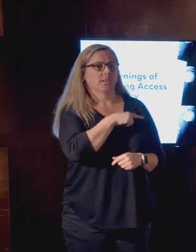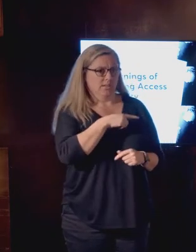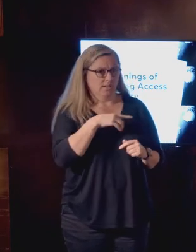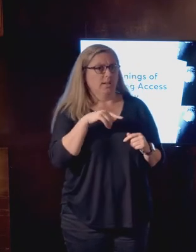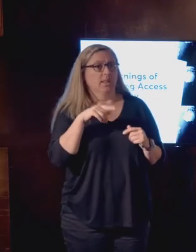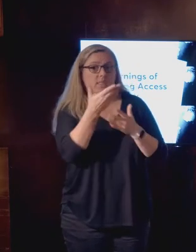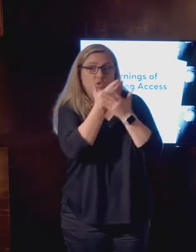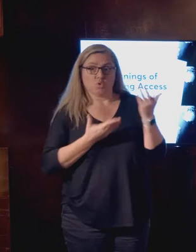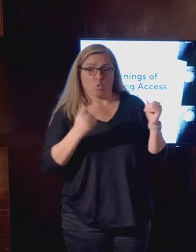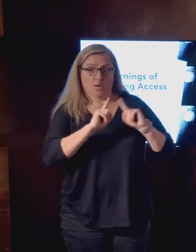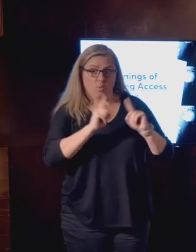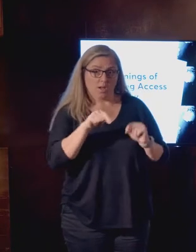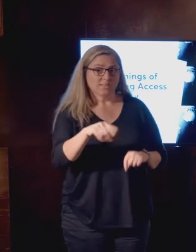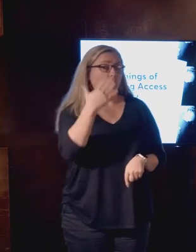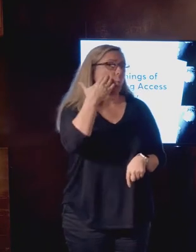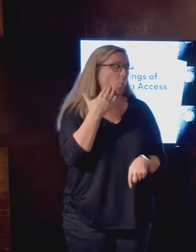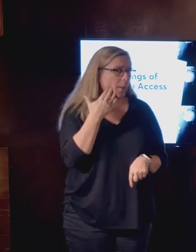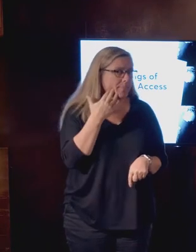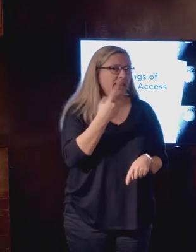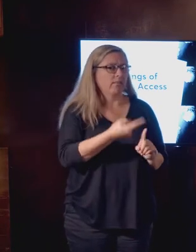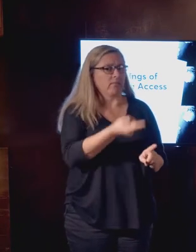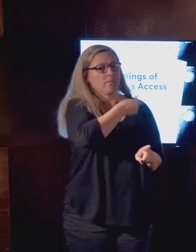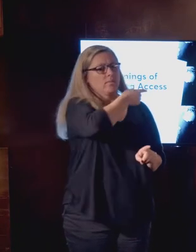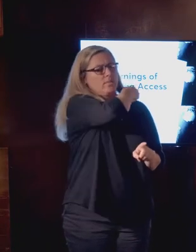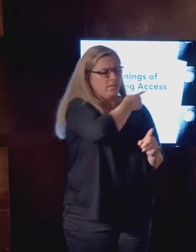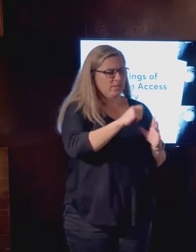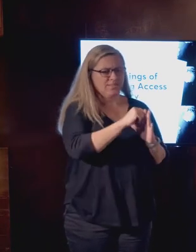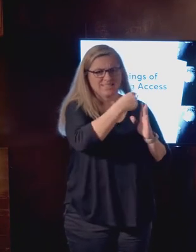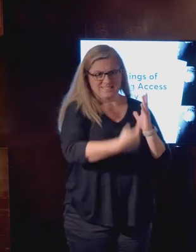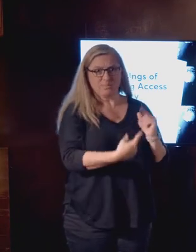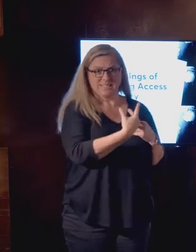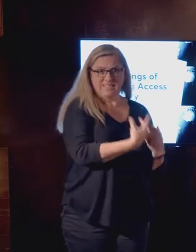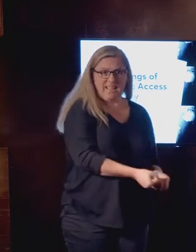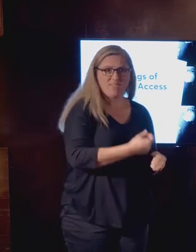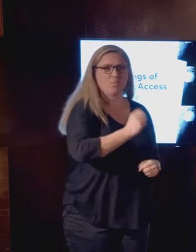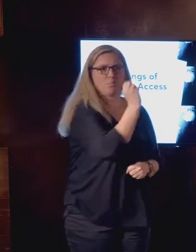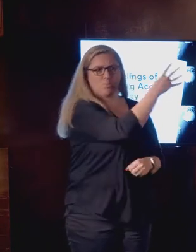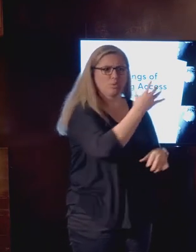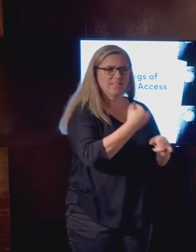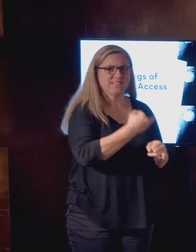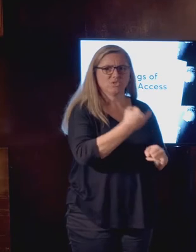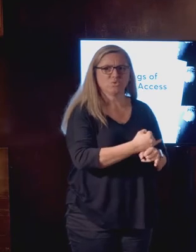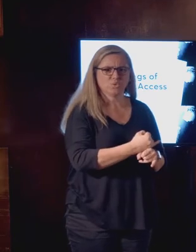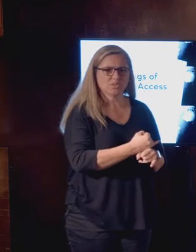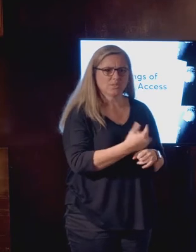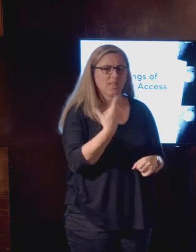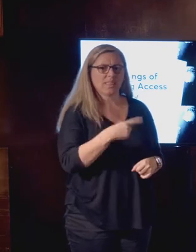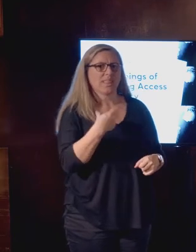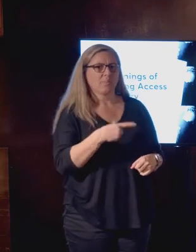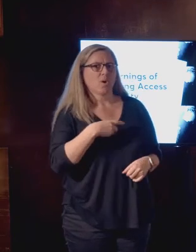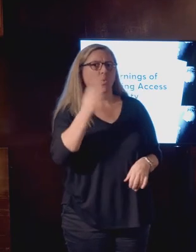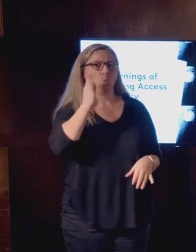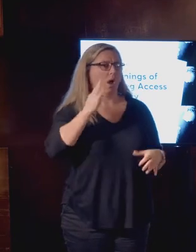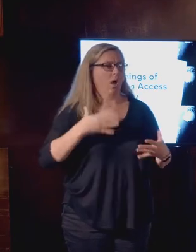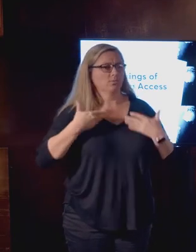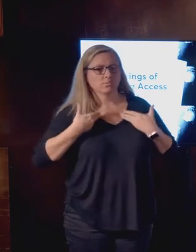how women with a disability back in the day were institutionalised, so that's why you might have seen us in the white